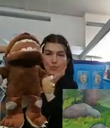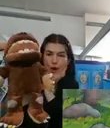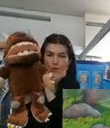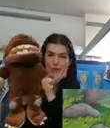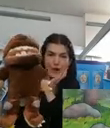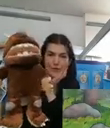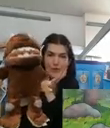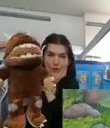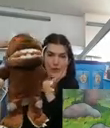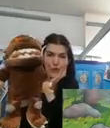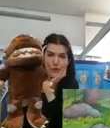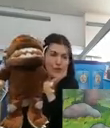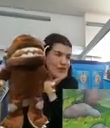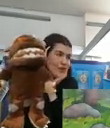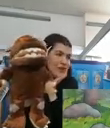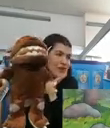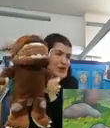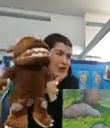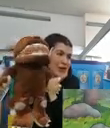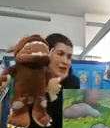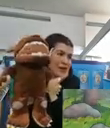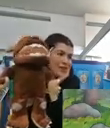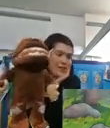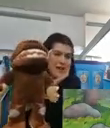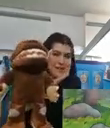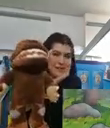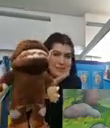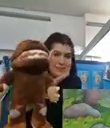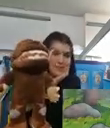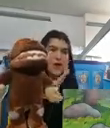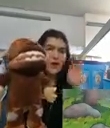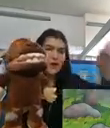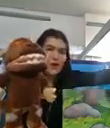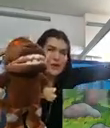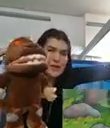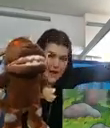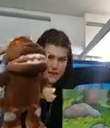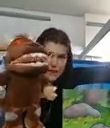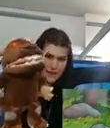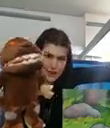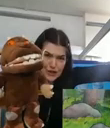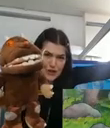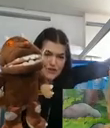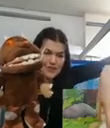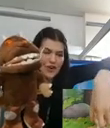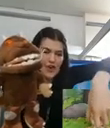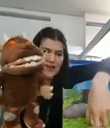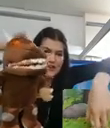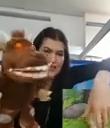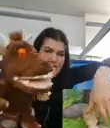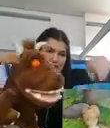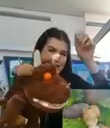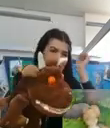My favourite food, the Gruffalo said. You'll taste good on a slice of